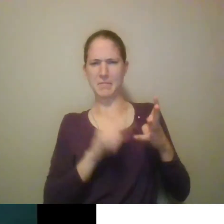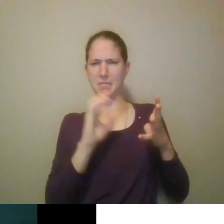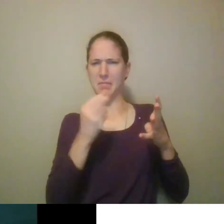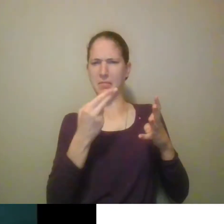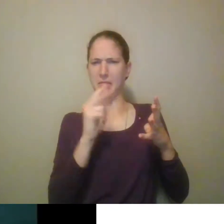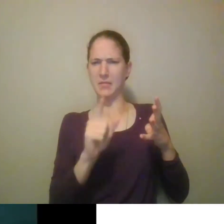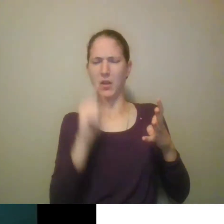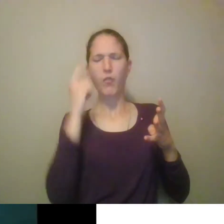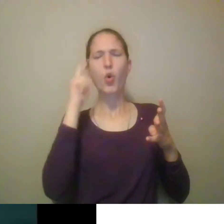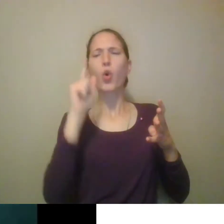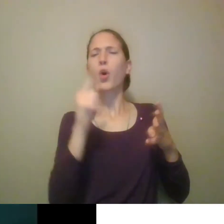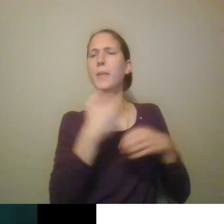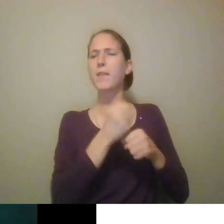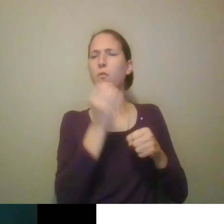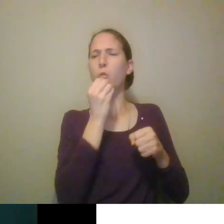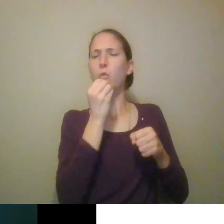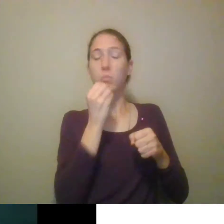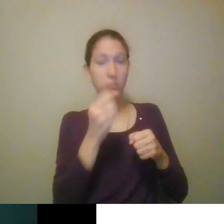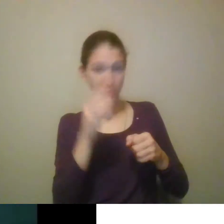any guesses?